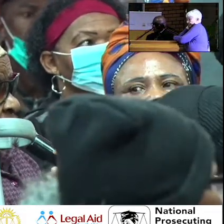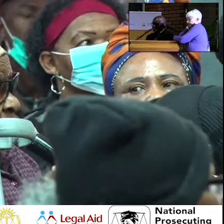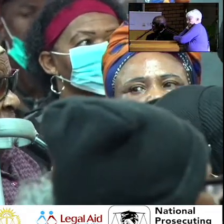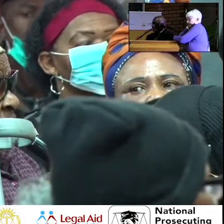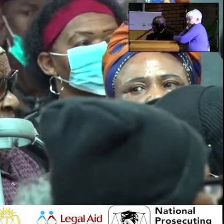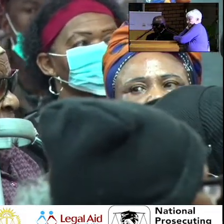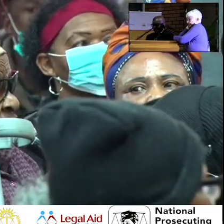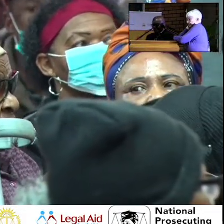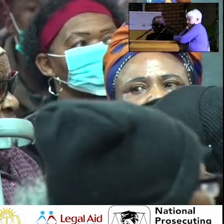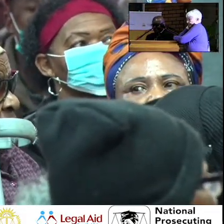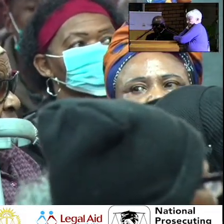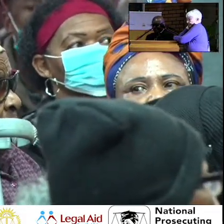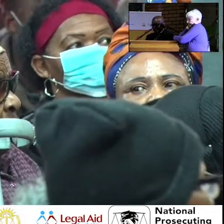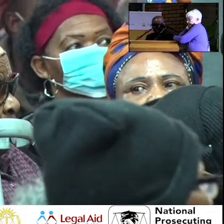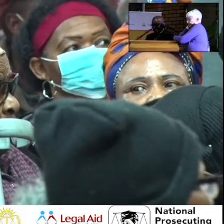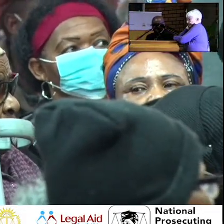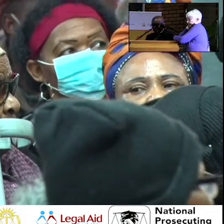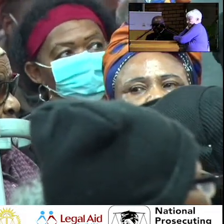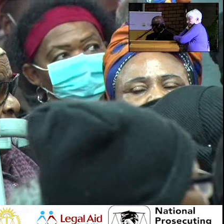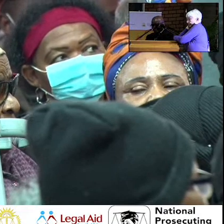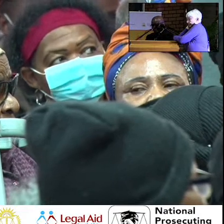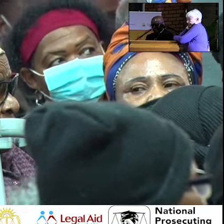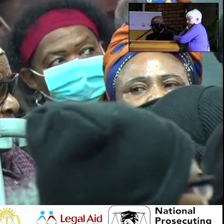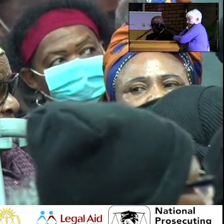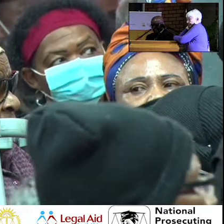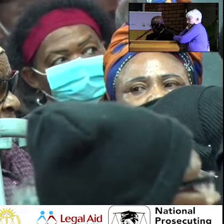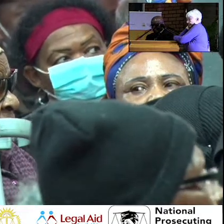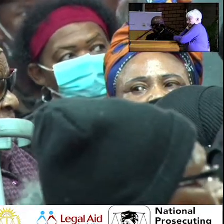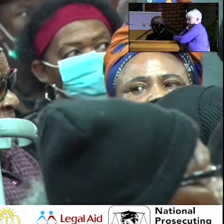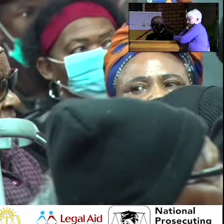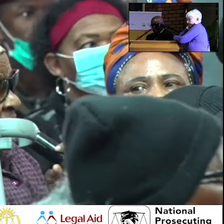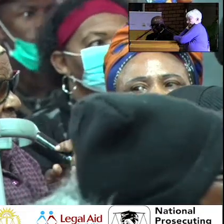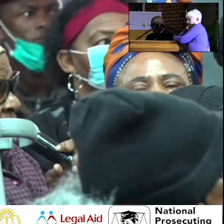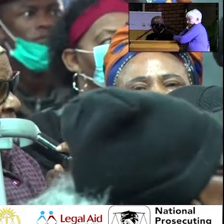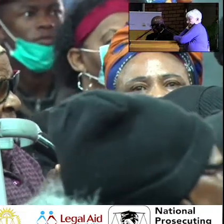Number 2 kulali ndanikwa indlu erongo. Lando